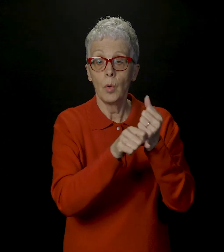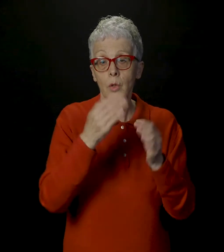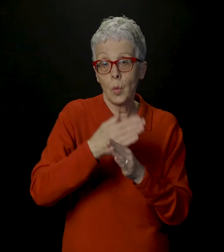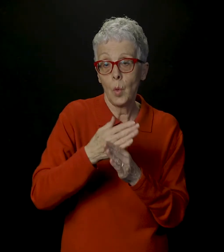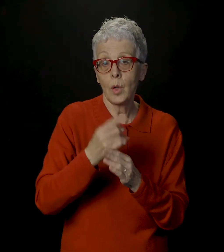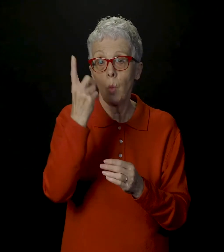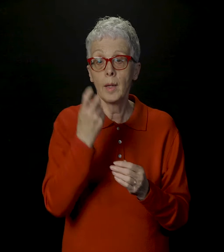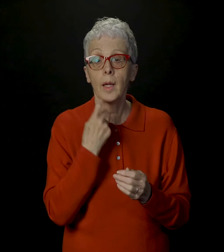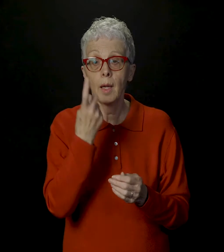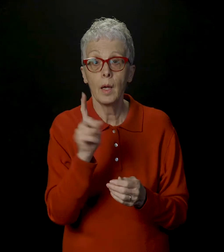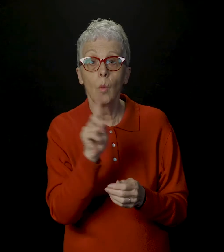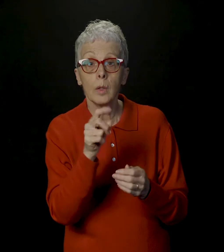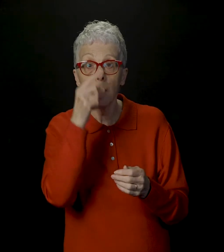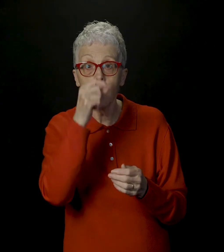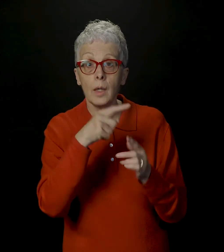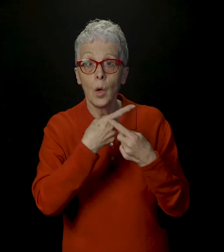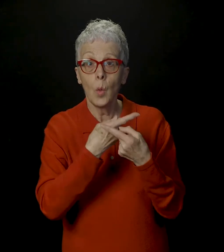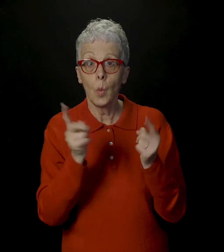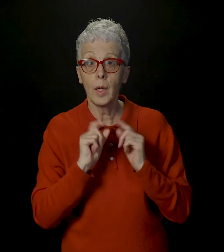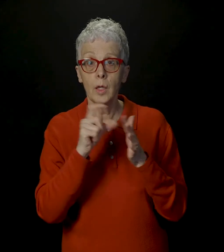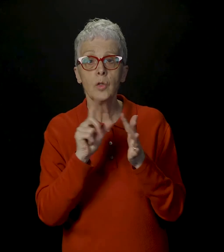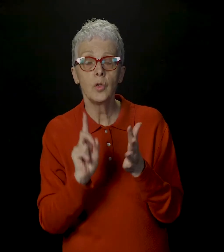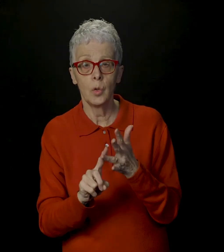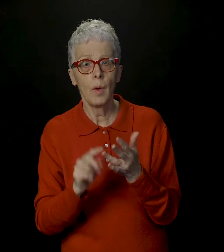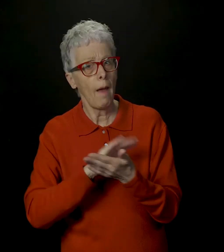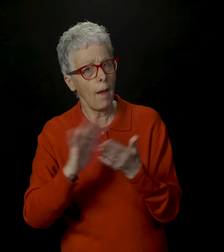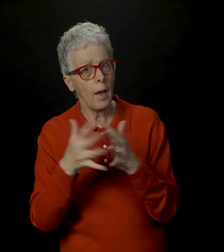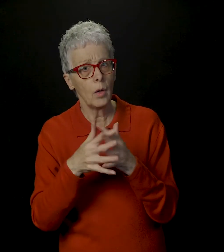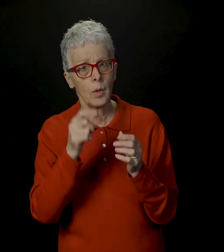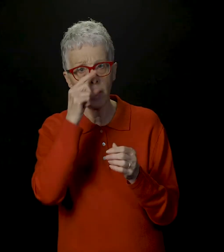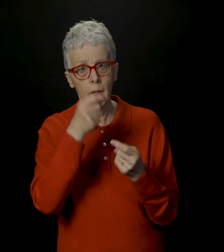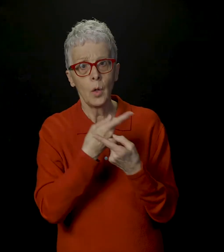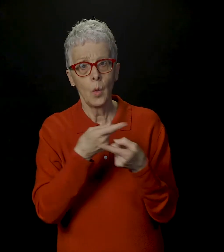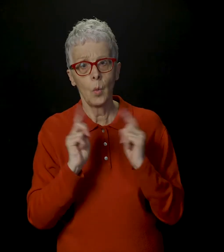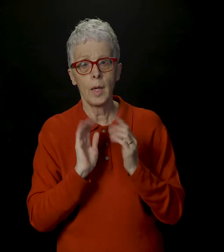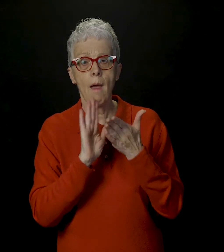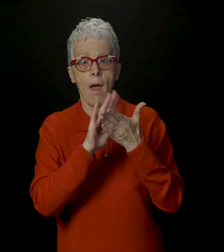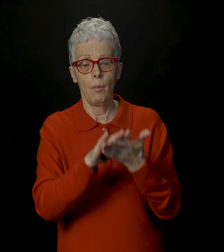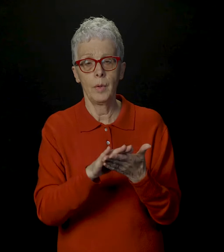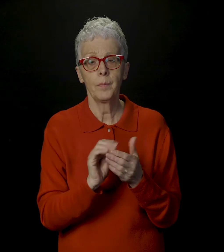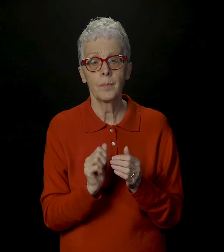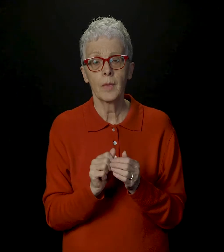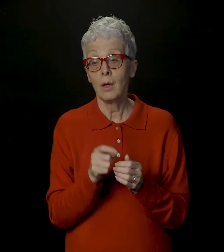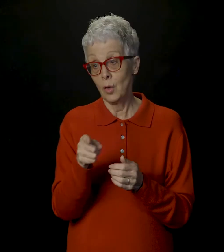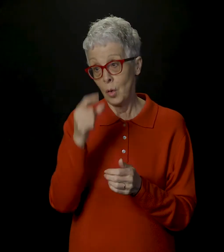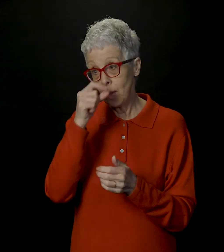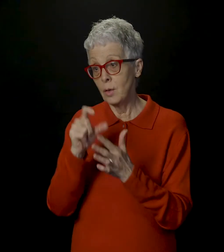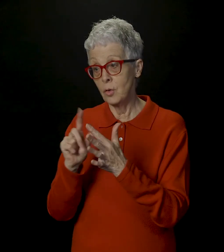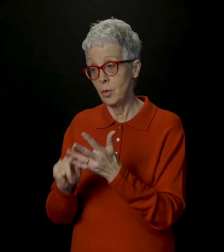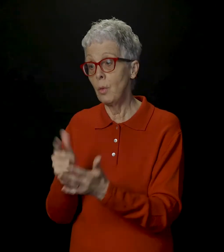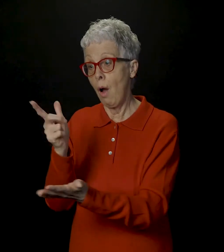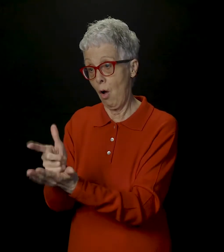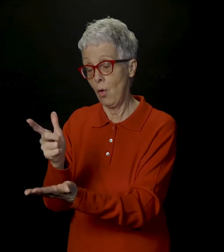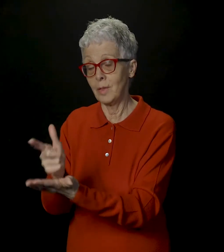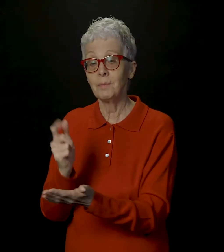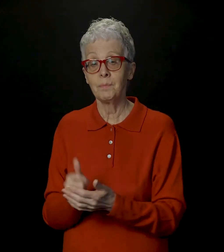of One Care What can we do? Like what are some Tangible practical ways That we can get involved? You can do a lot And we'd